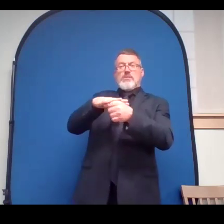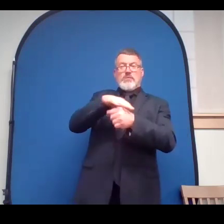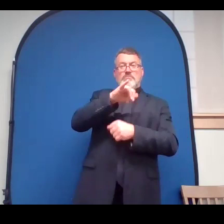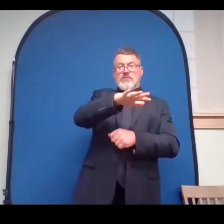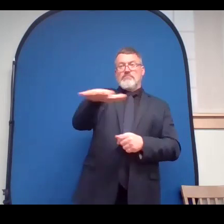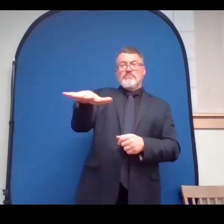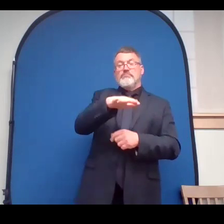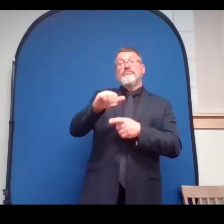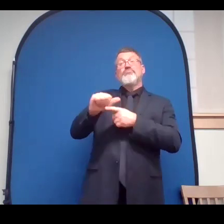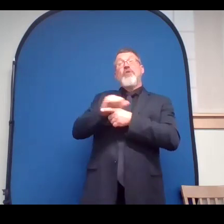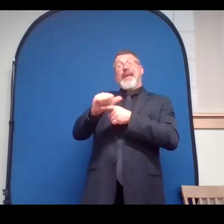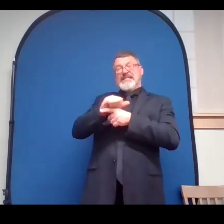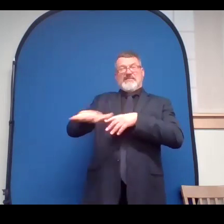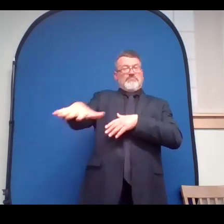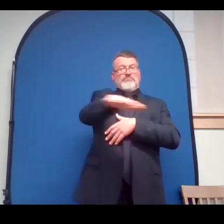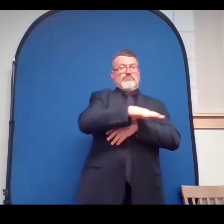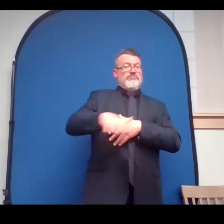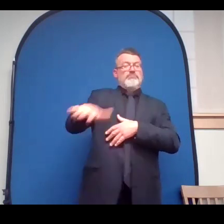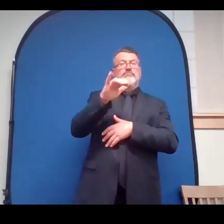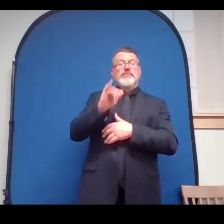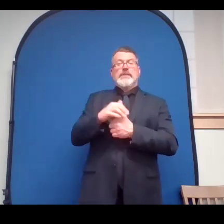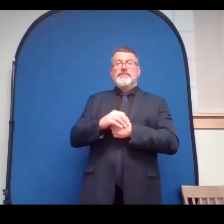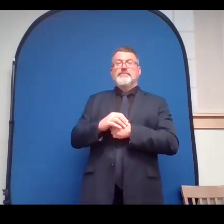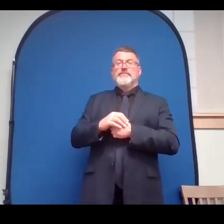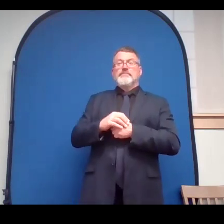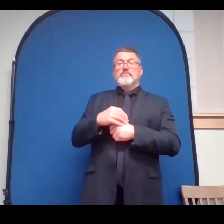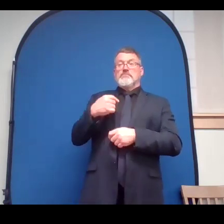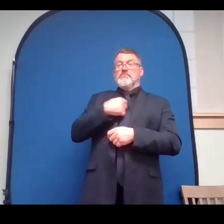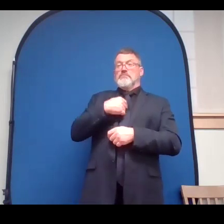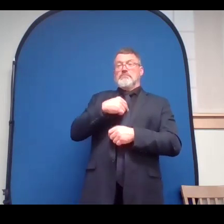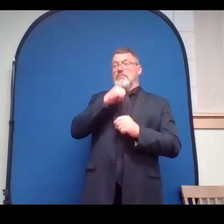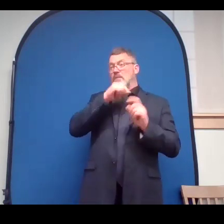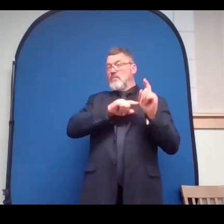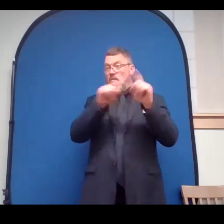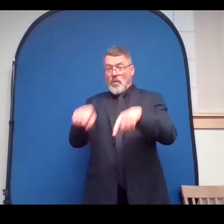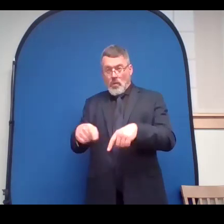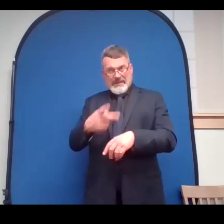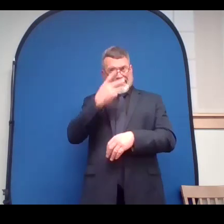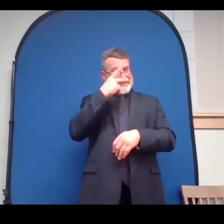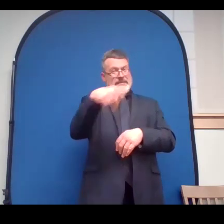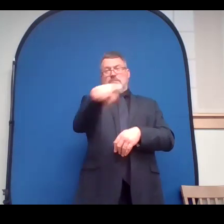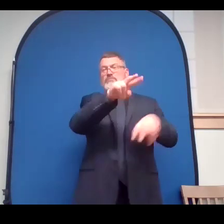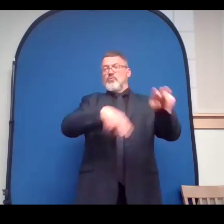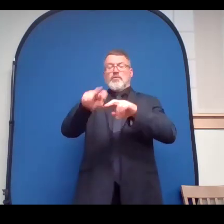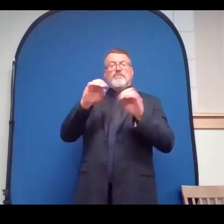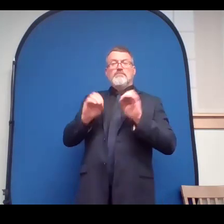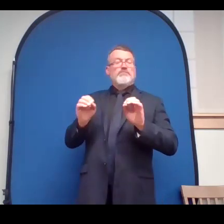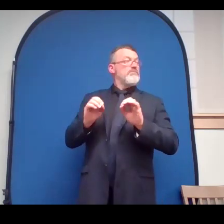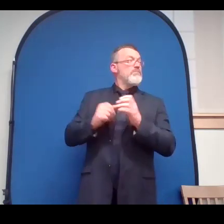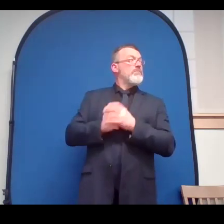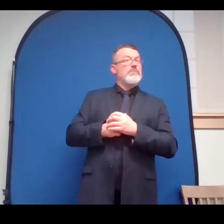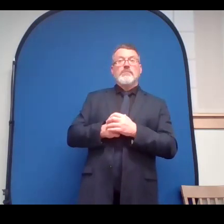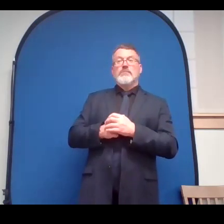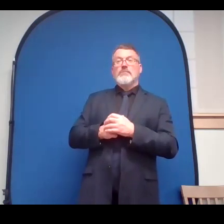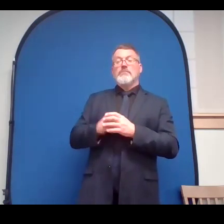area at a different thing. I did go down and observe the hand grenades being thrown, but I wasn't necessarily in charge of that